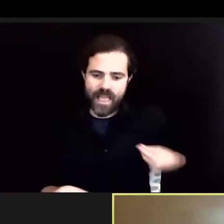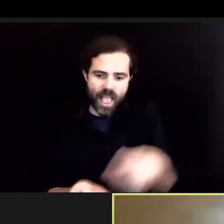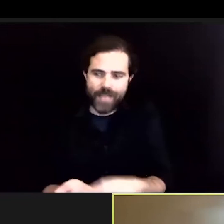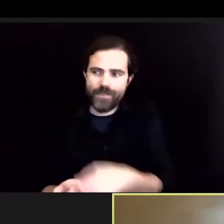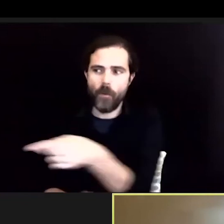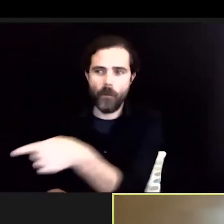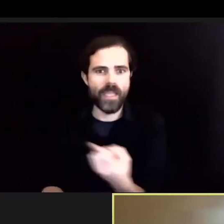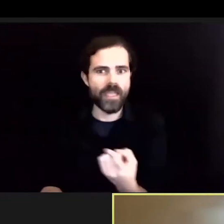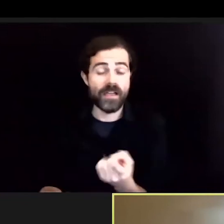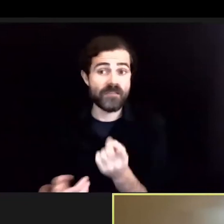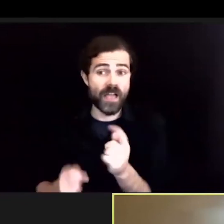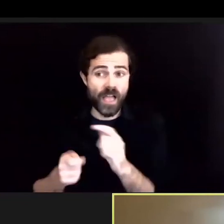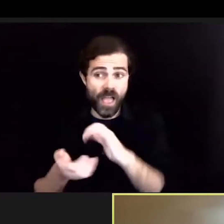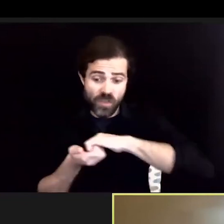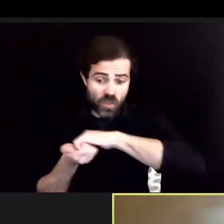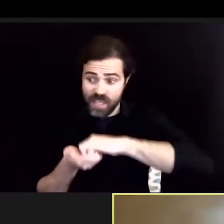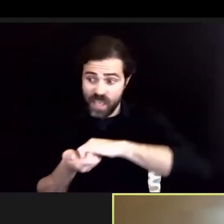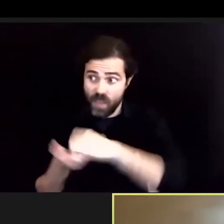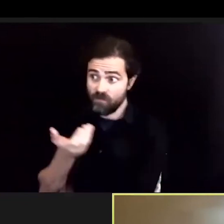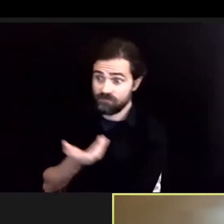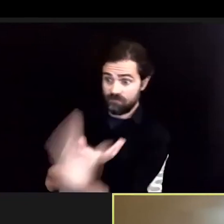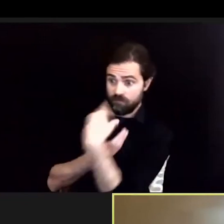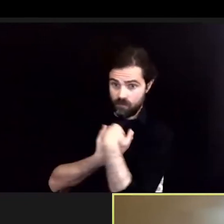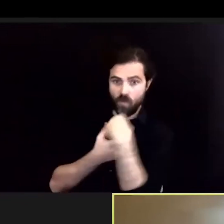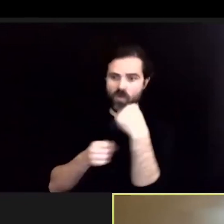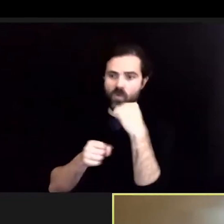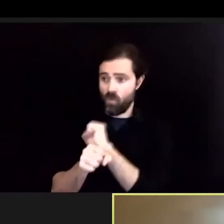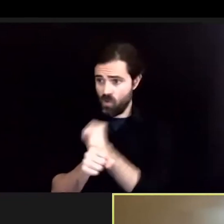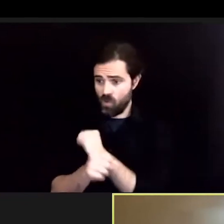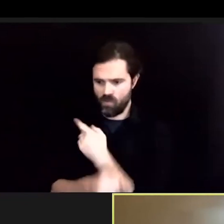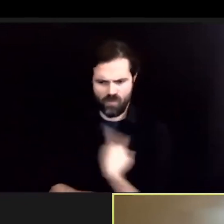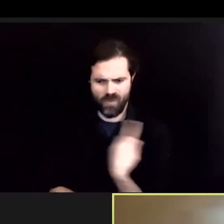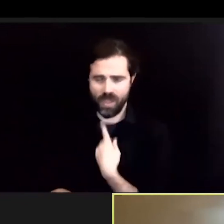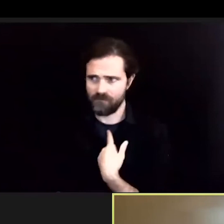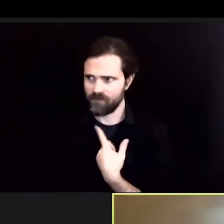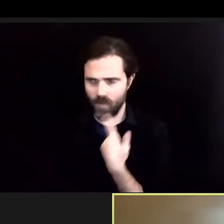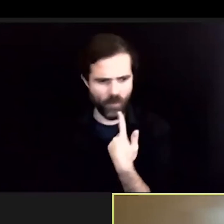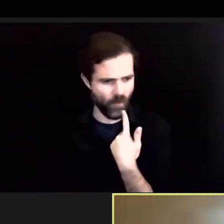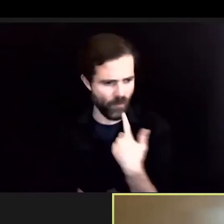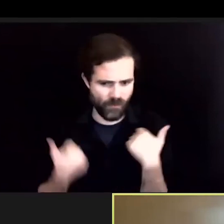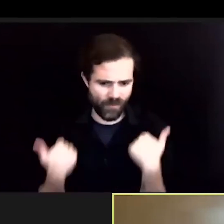other rights related to persons with disabilities.